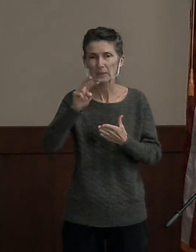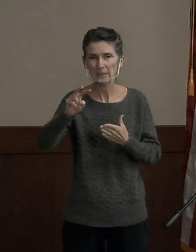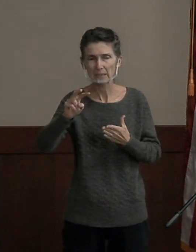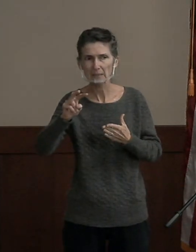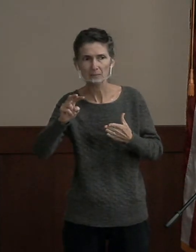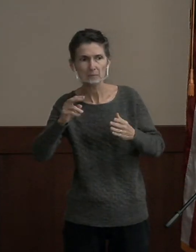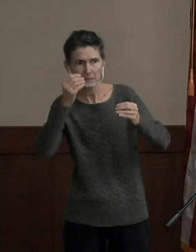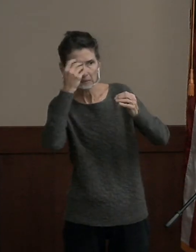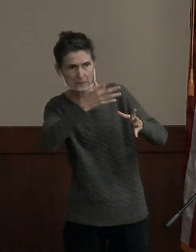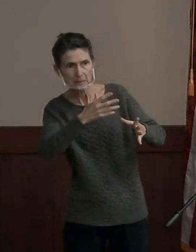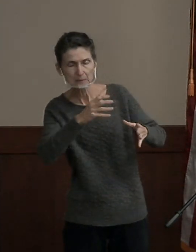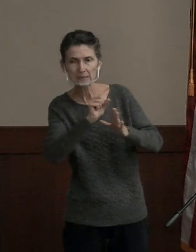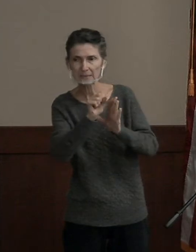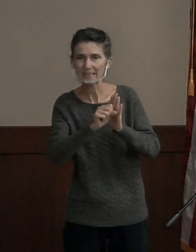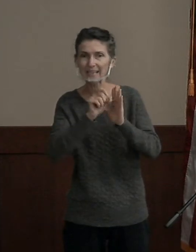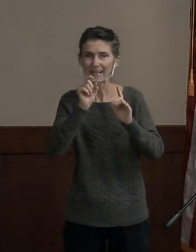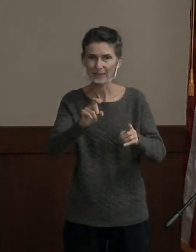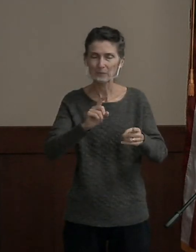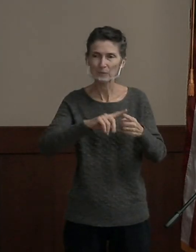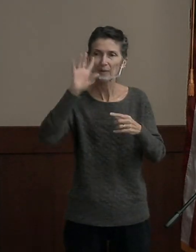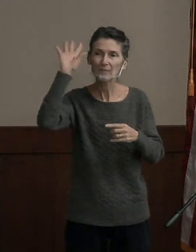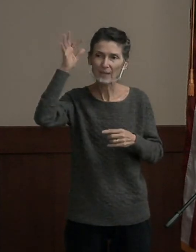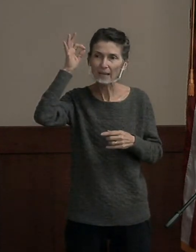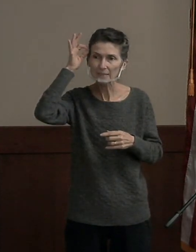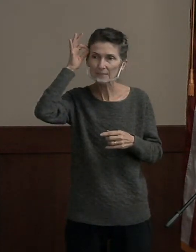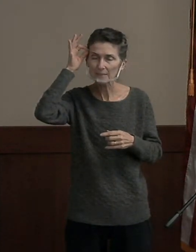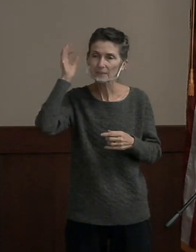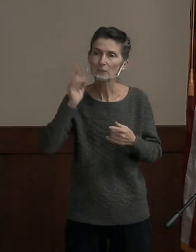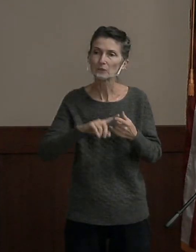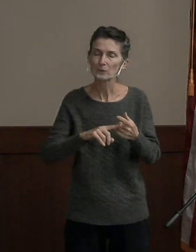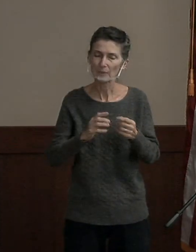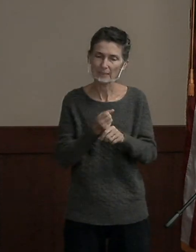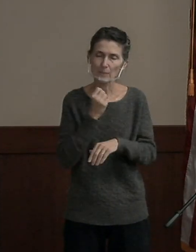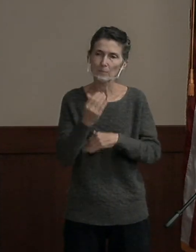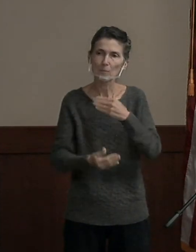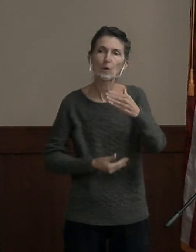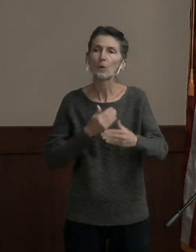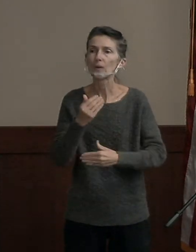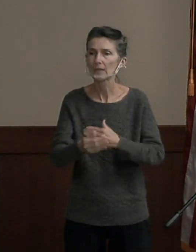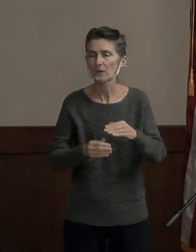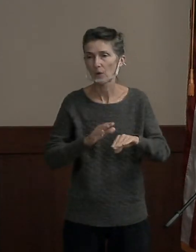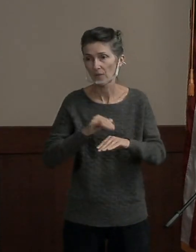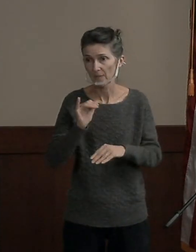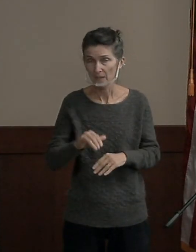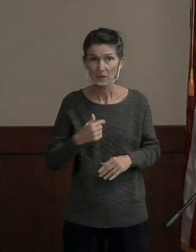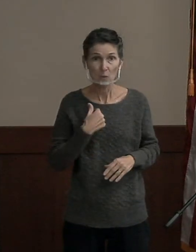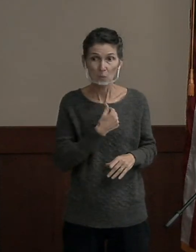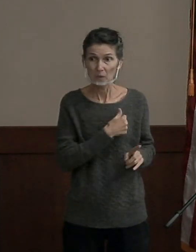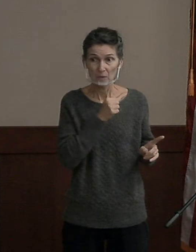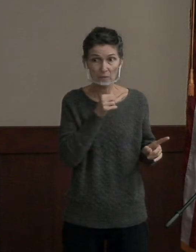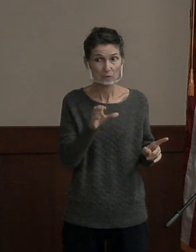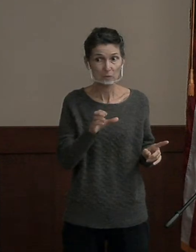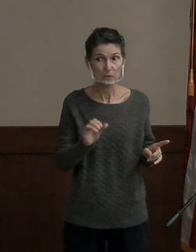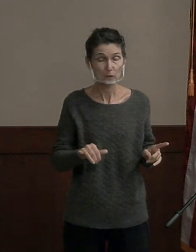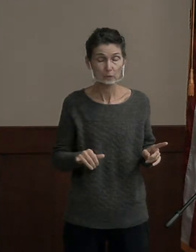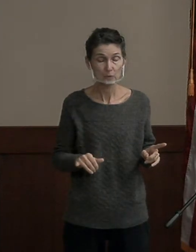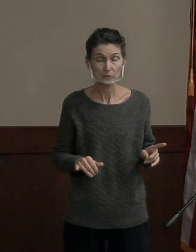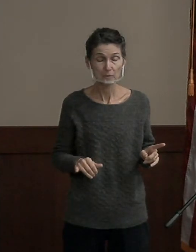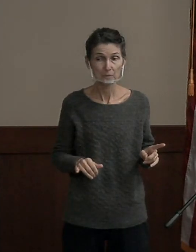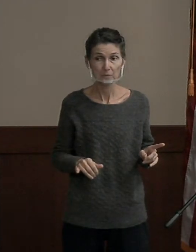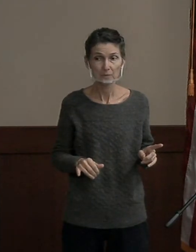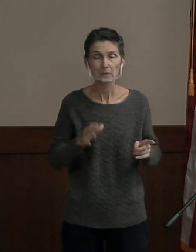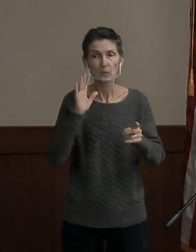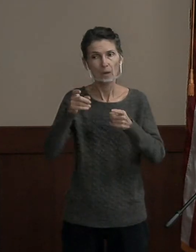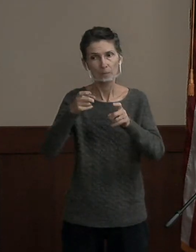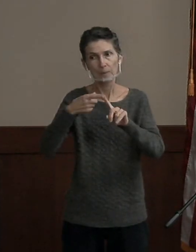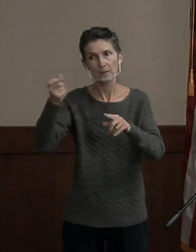heads up that the states have to give to the feds in order to get the ball rolling on that. So we won't be doing those. they will be handled